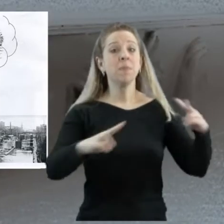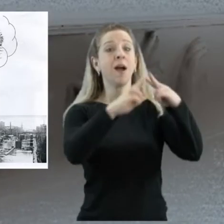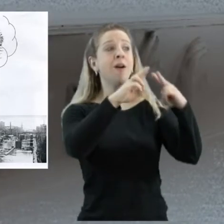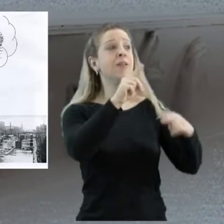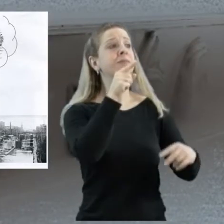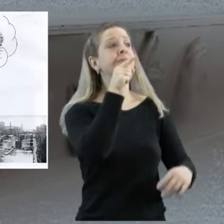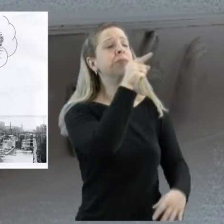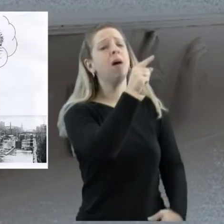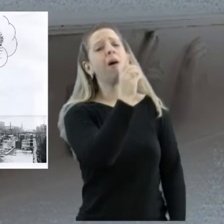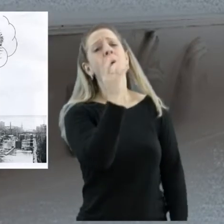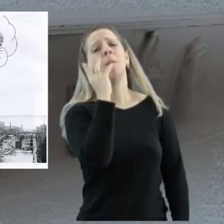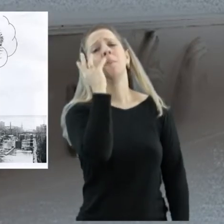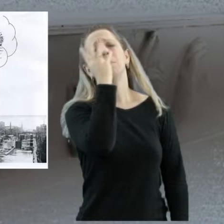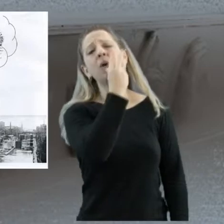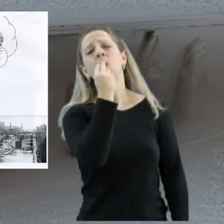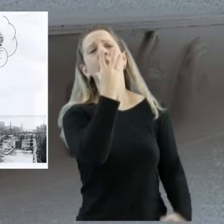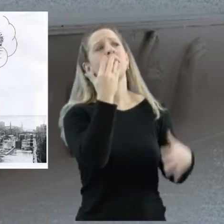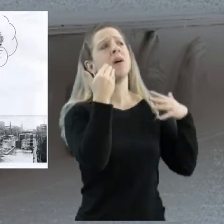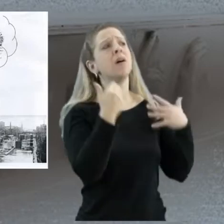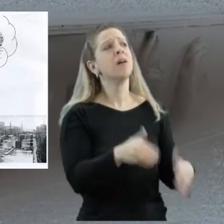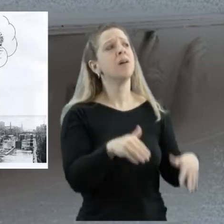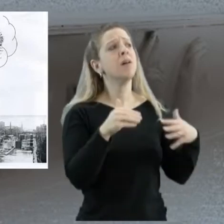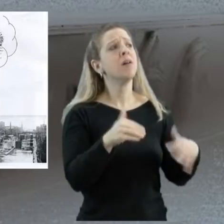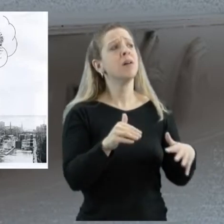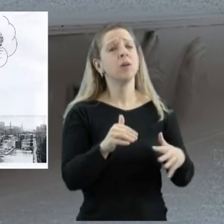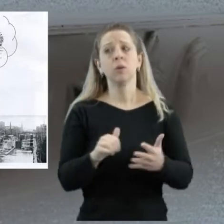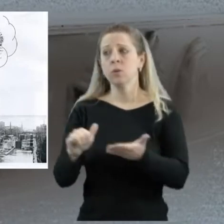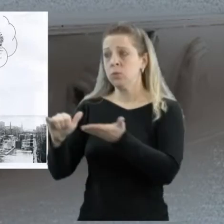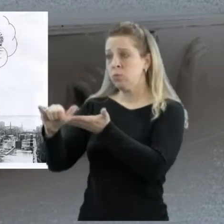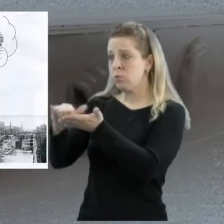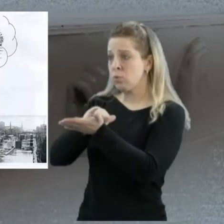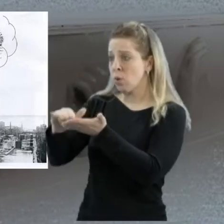Claire was sad that New York was not beautiful like Paris.